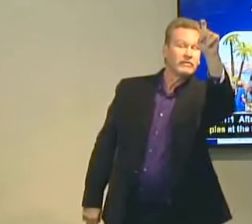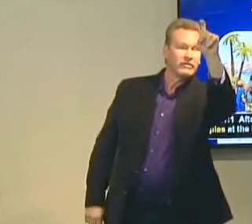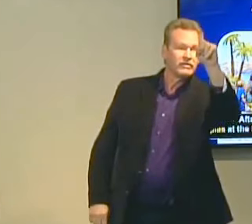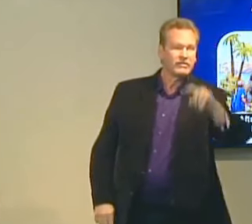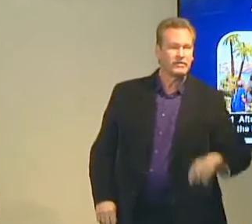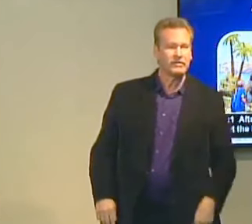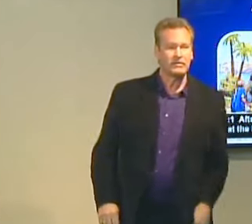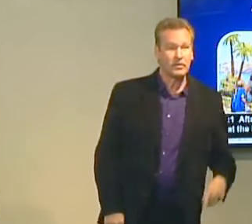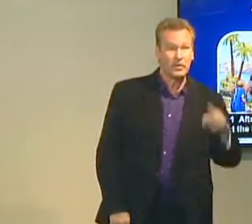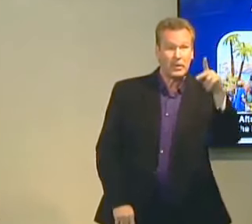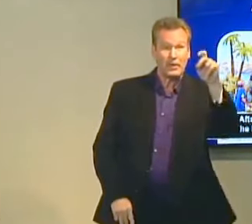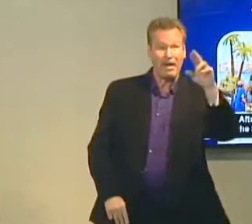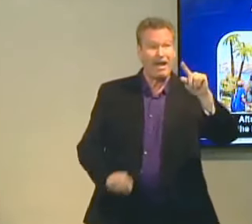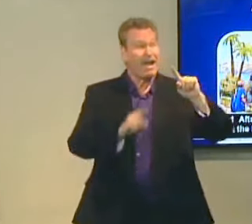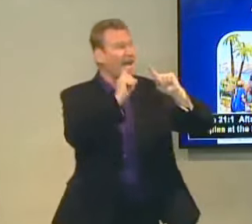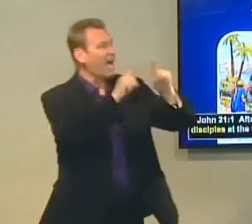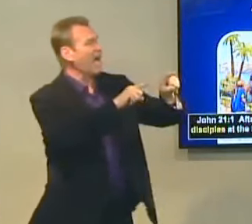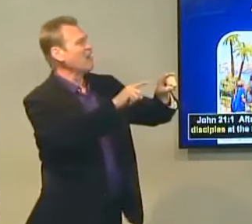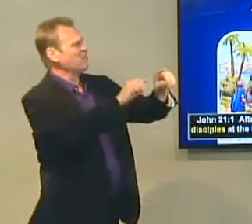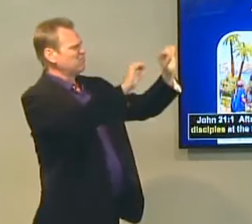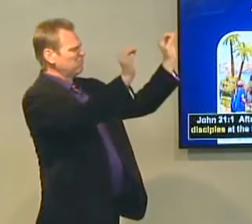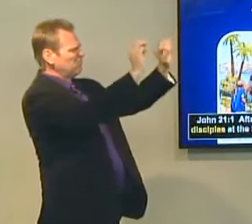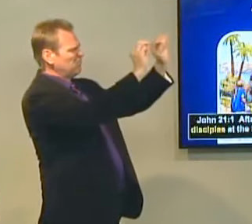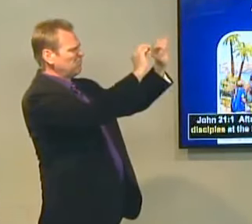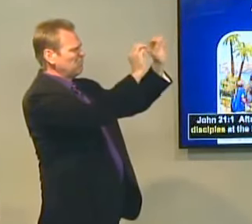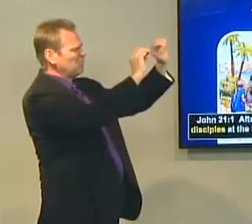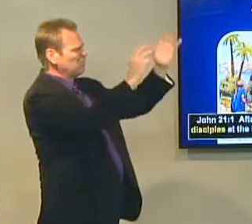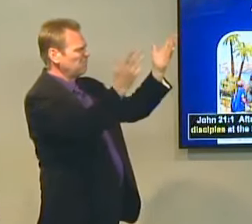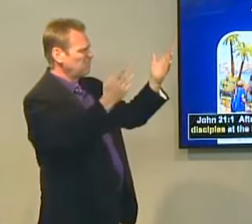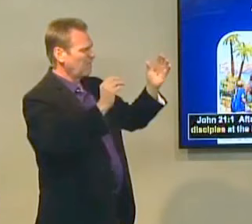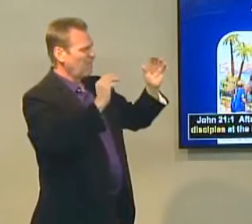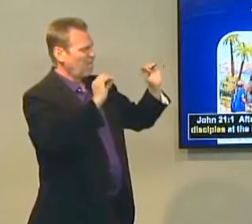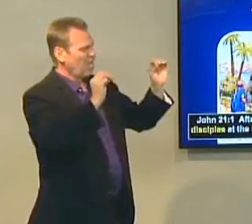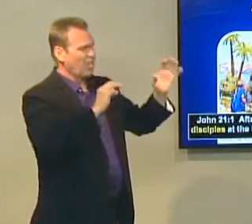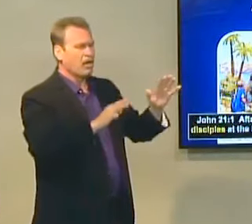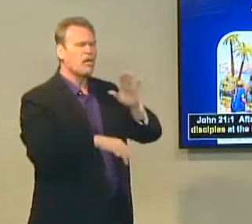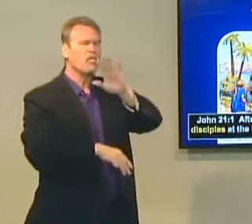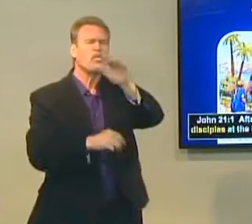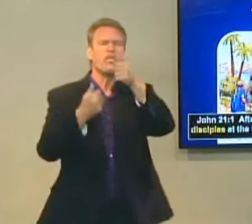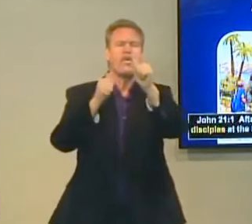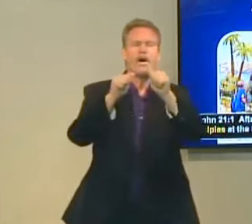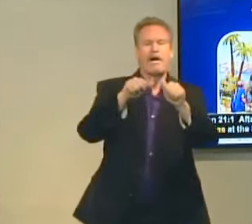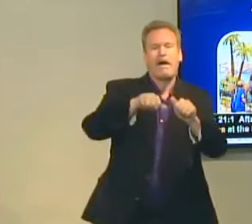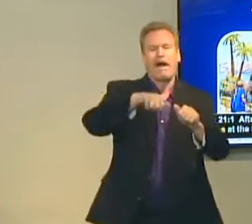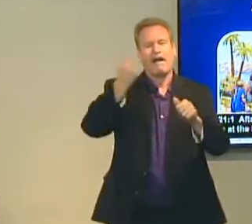How are you doing out there? How's the fishing going? And Peter answered back. We're not getting anything. Nothing. Nothing.